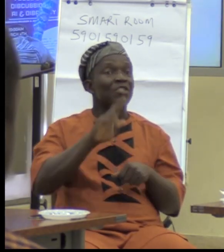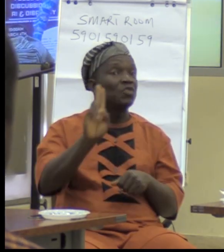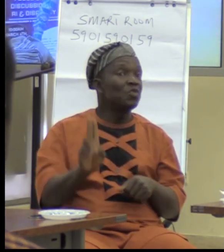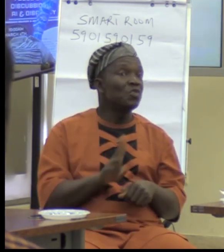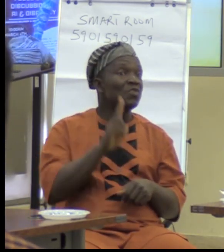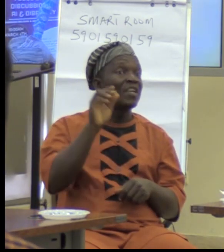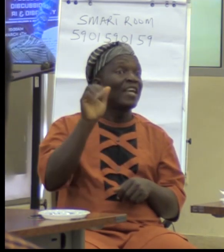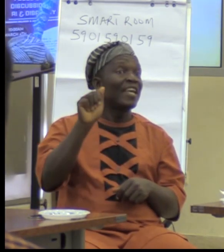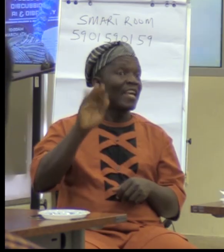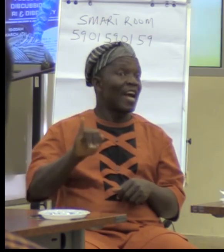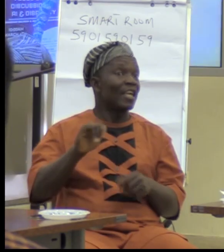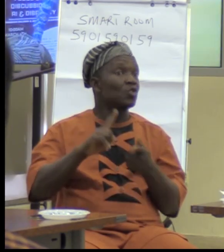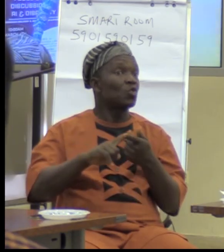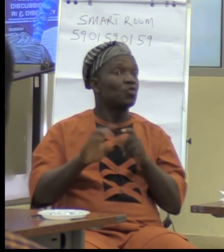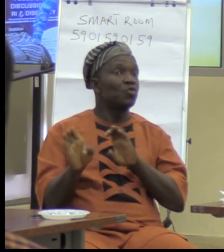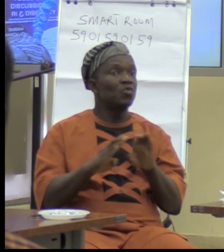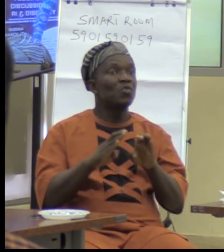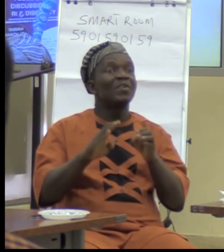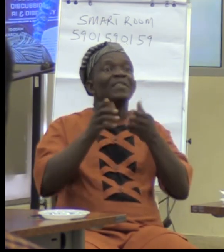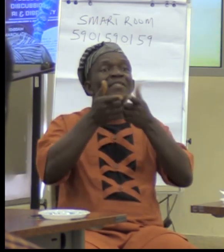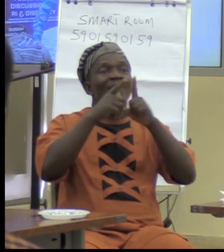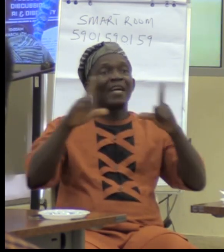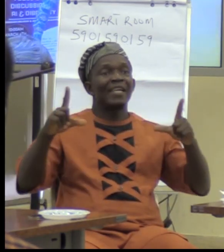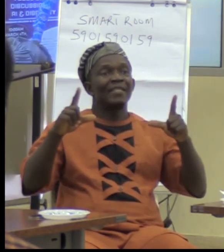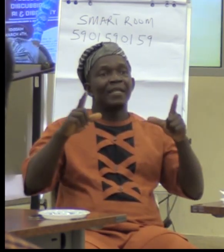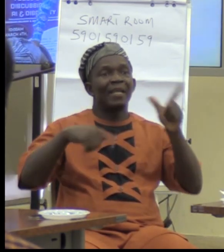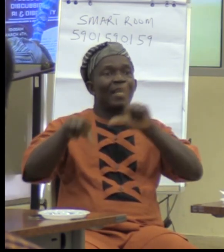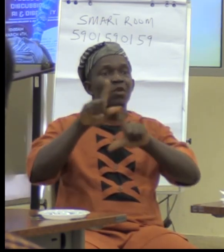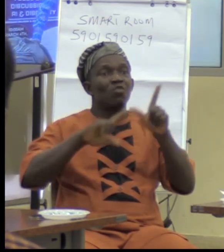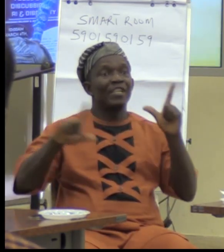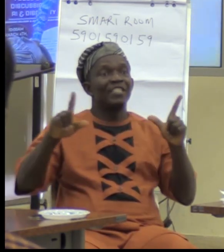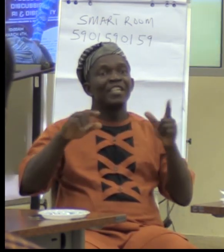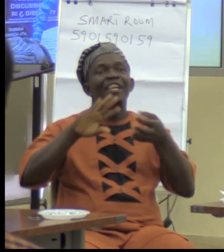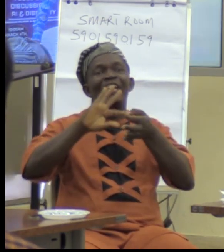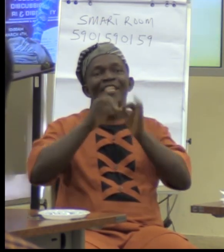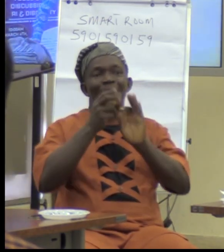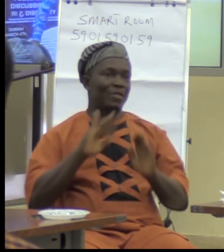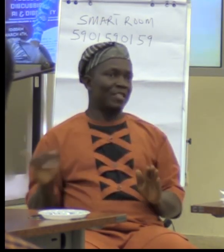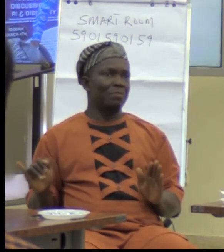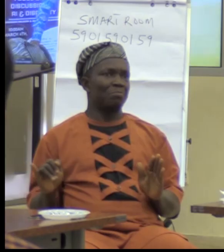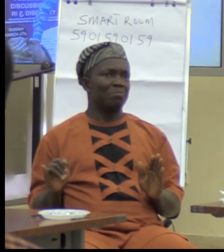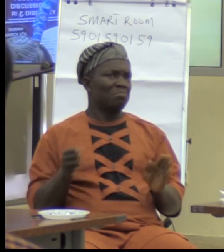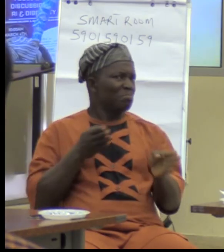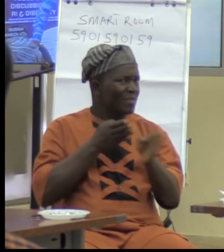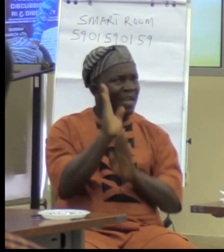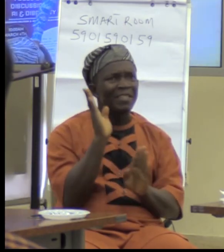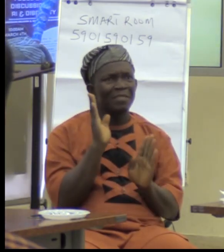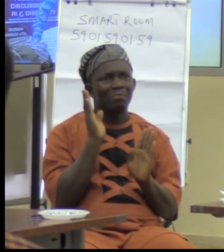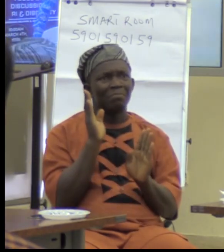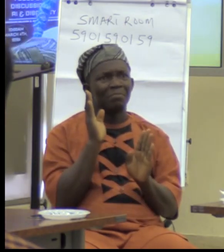so if I am doing sign language, I able to interpret it into English, for